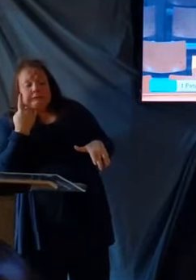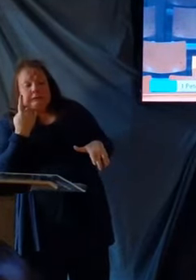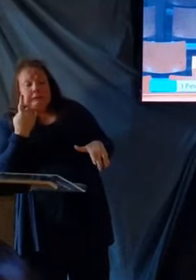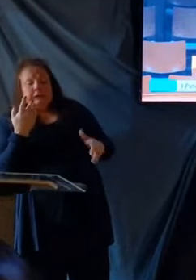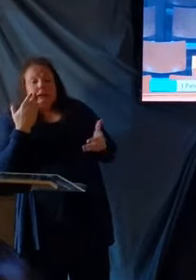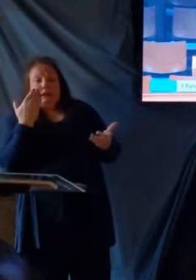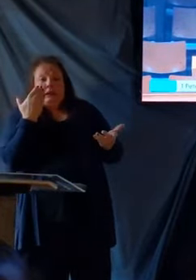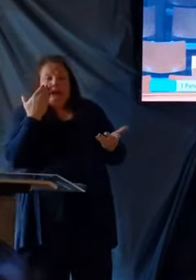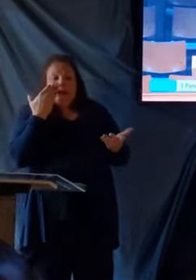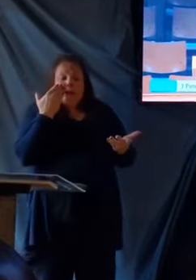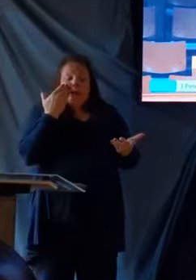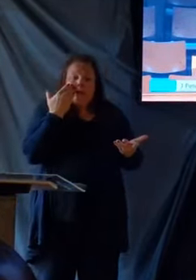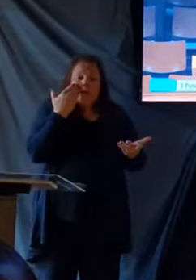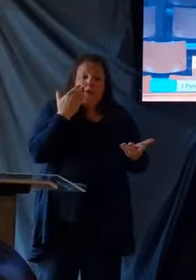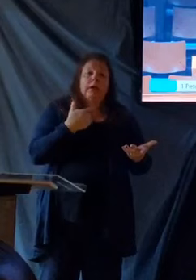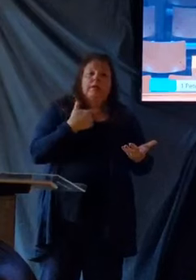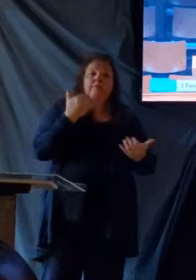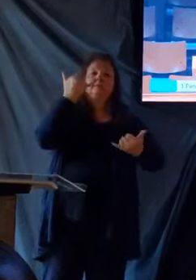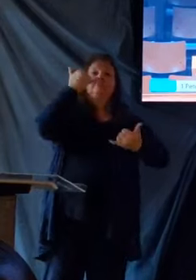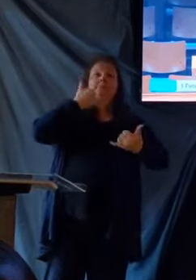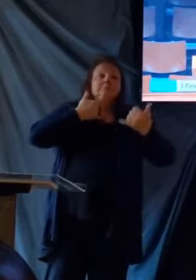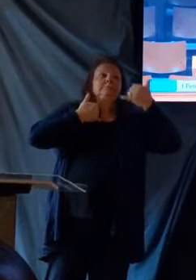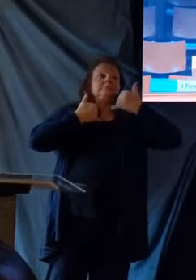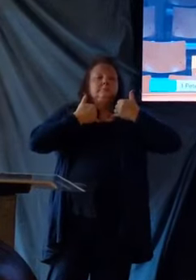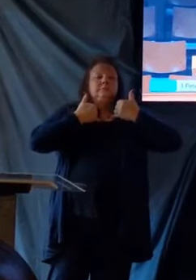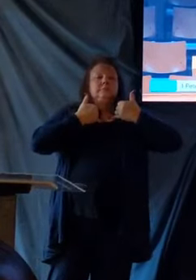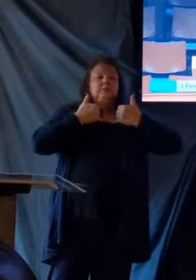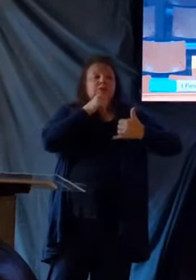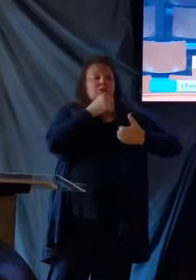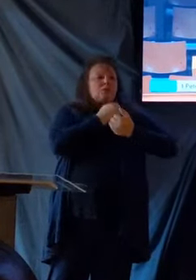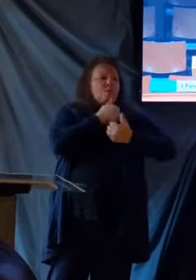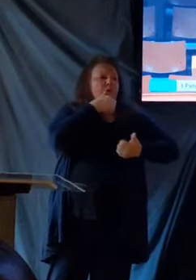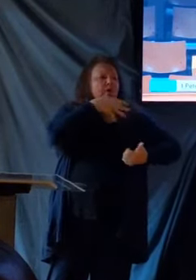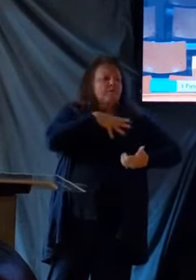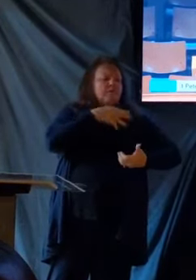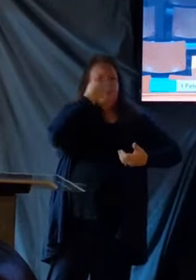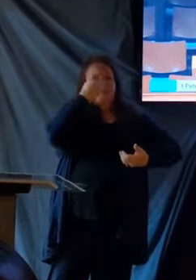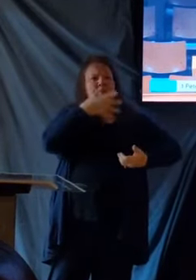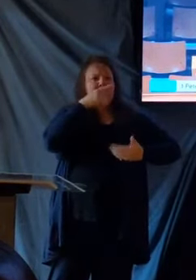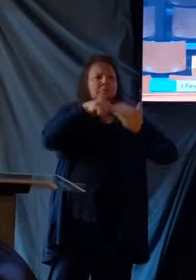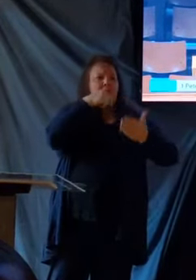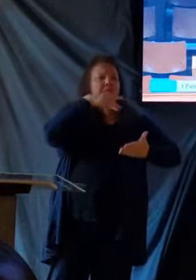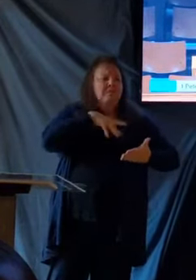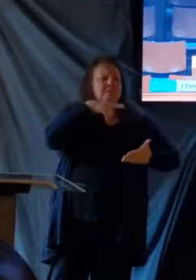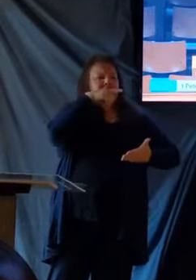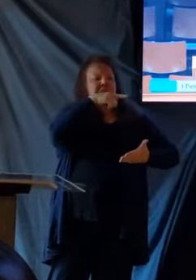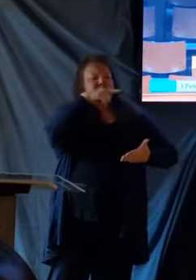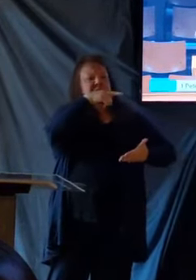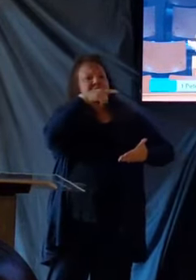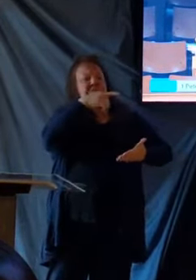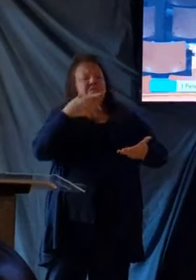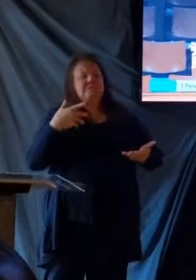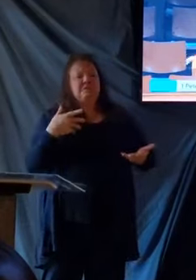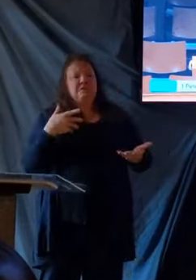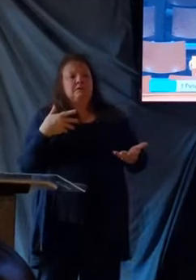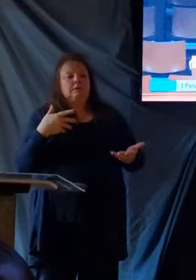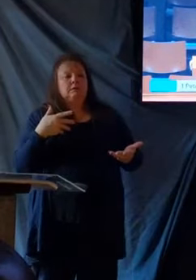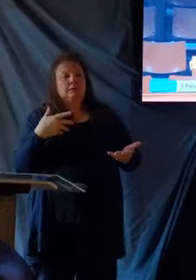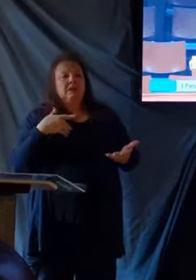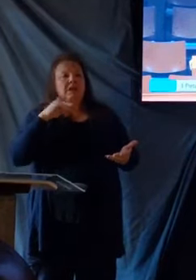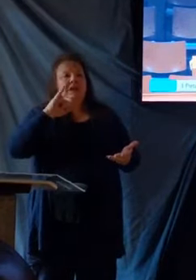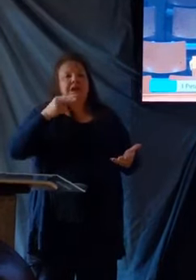no, I've even had phone calls. You don't love women. You don't care about women. You just are. And